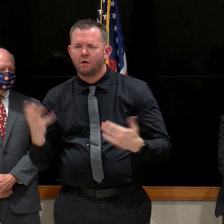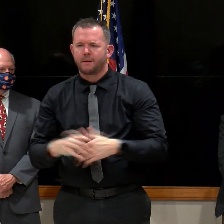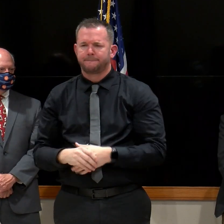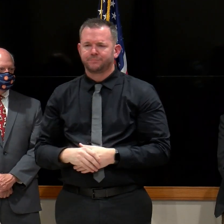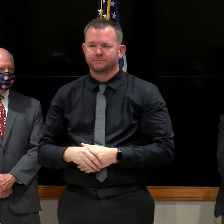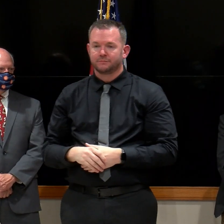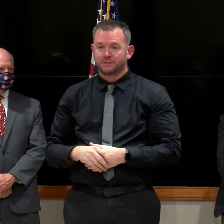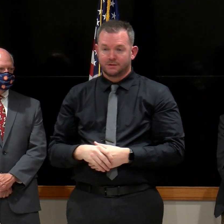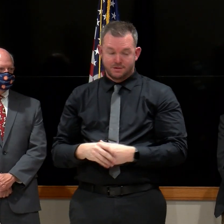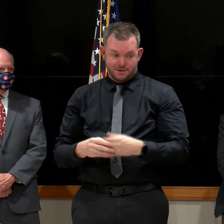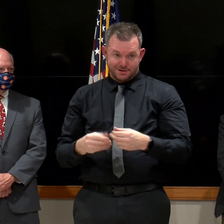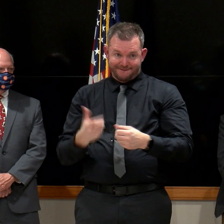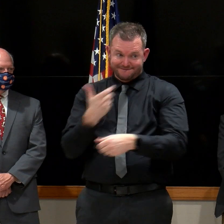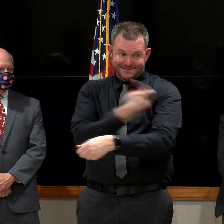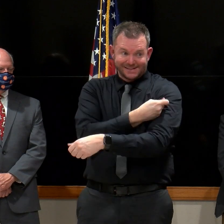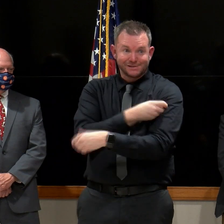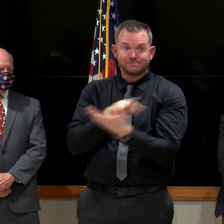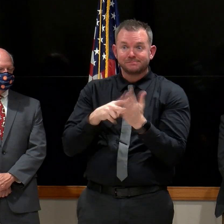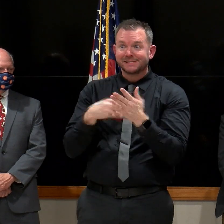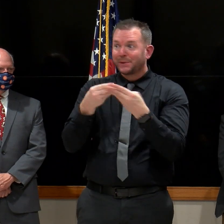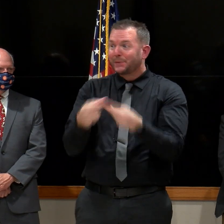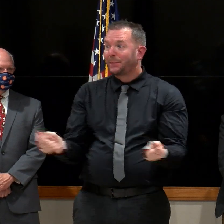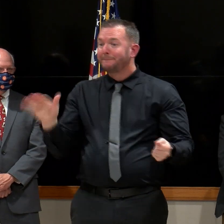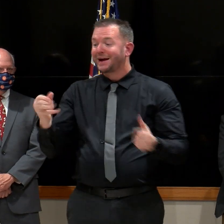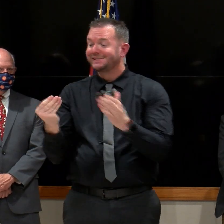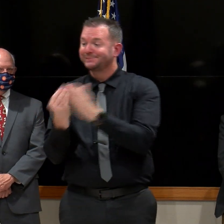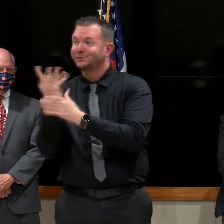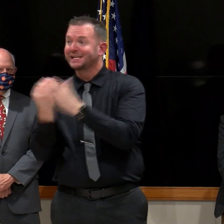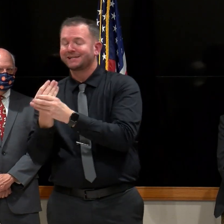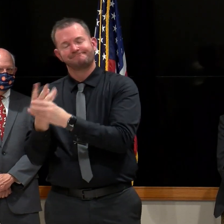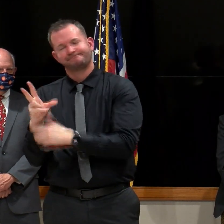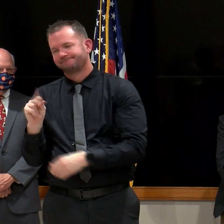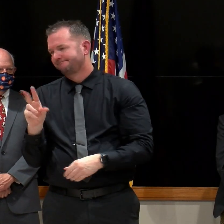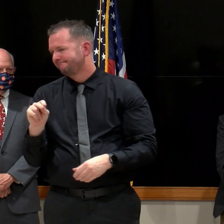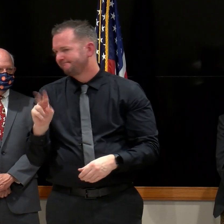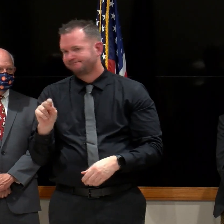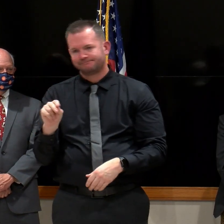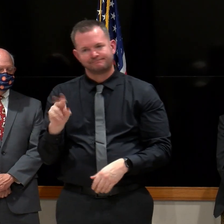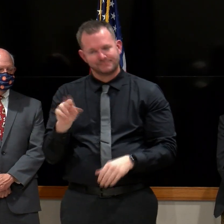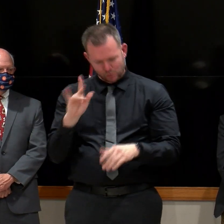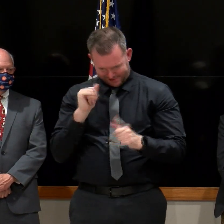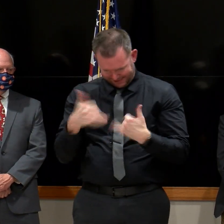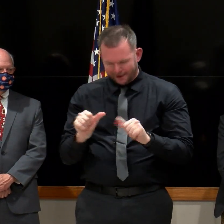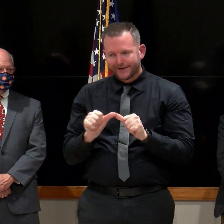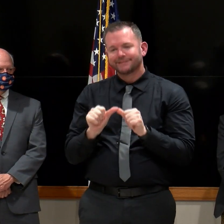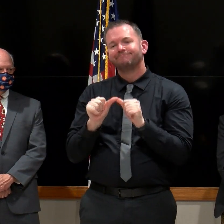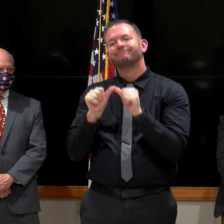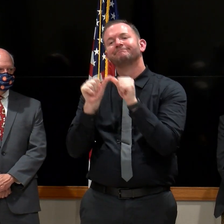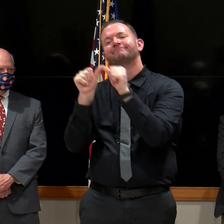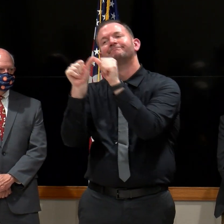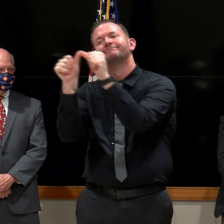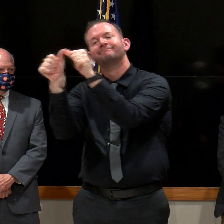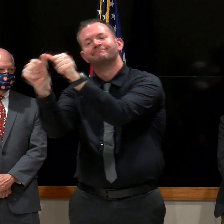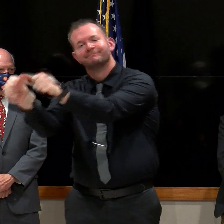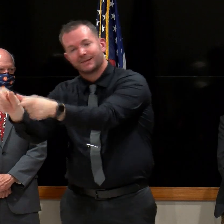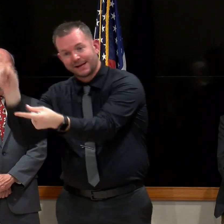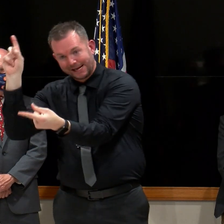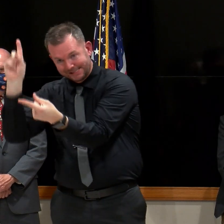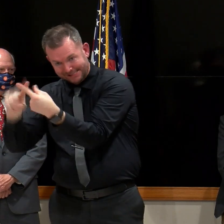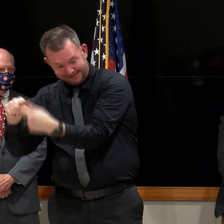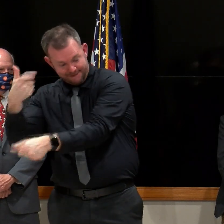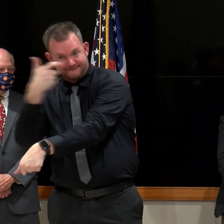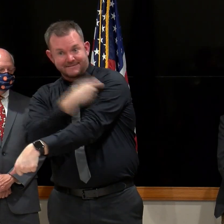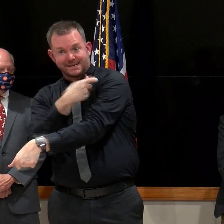May. They will continue for a period of time until we can vaccinate the entire nation. We ask for your patience